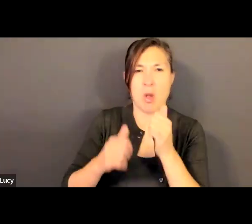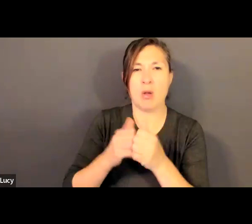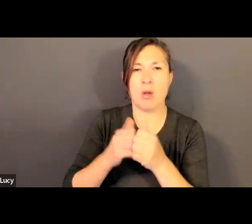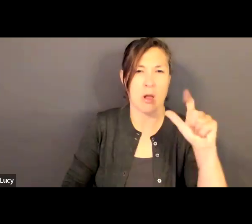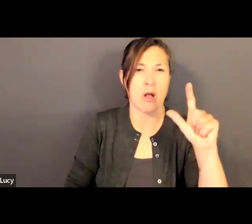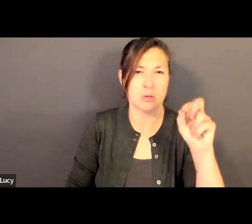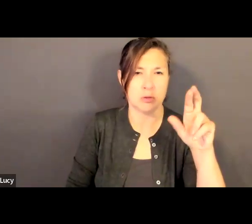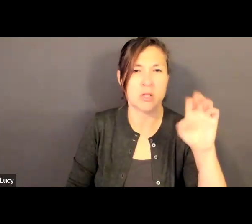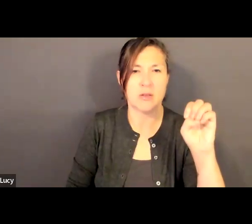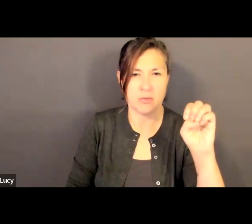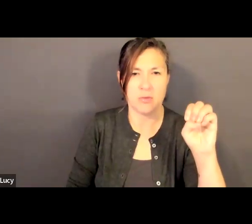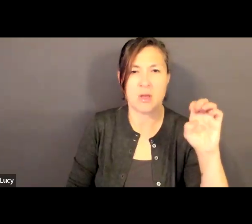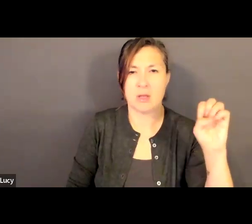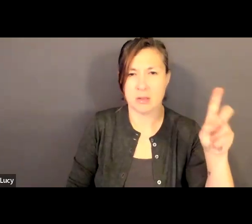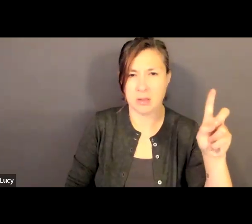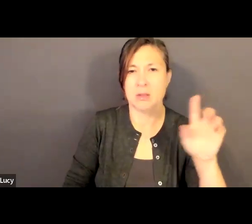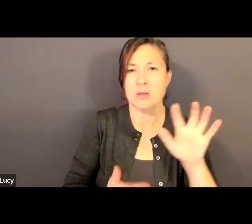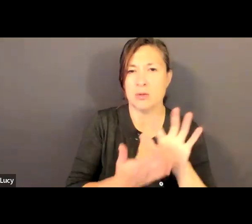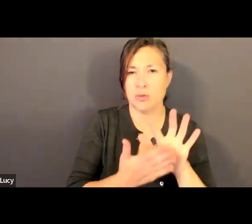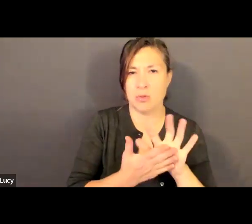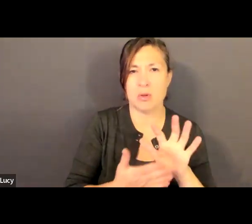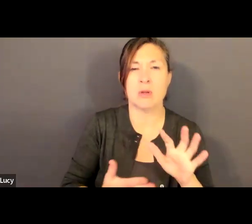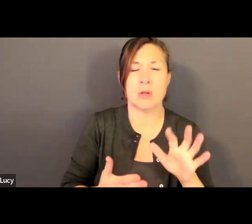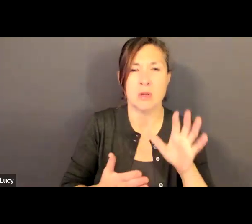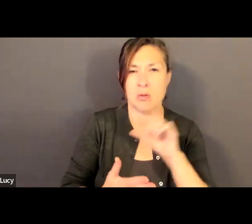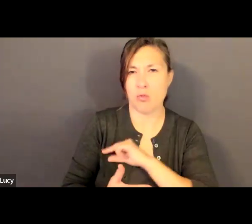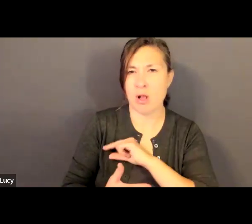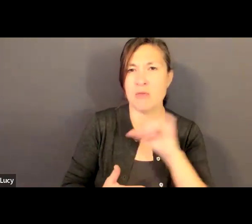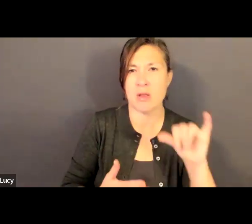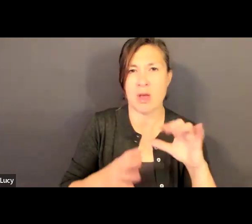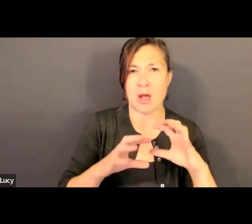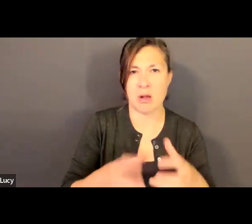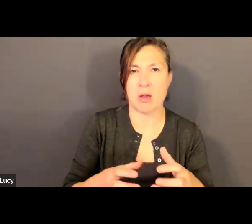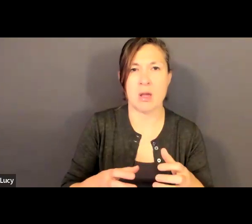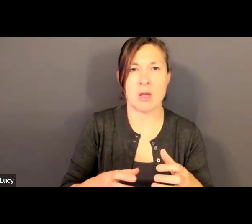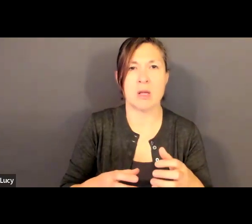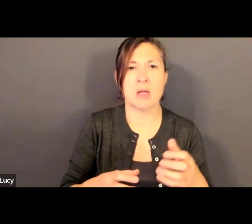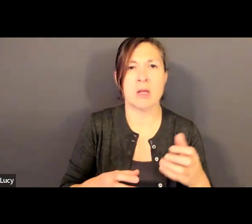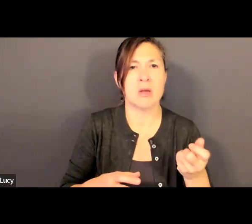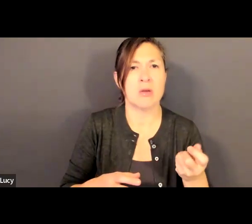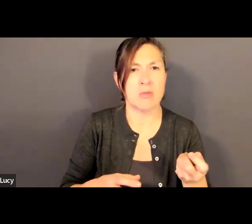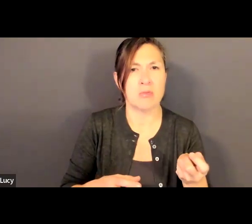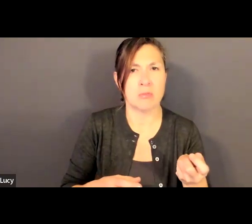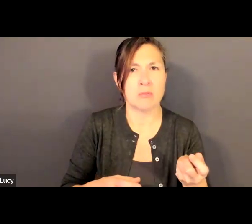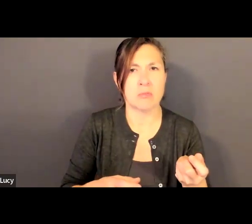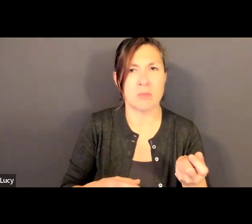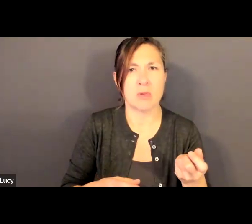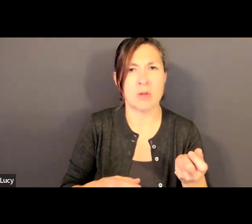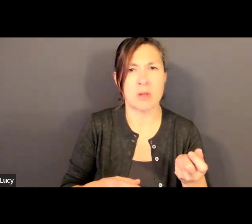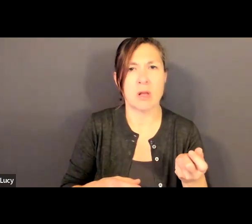that third category because a couple do, but a lot don't have world language requirements in the alternative ed